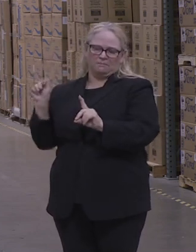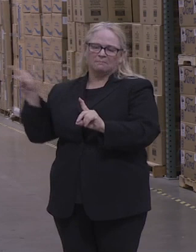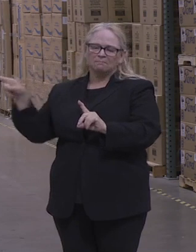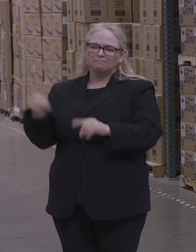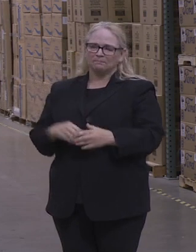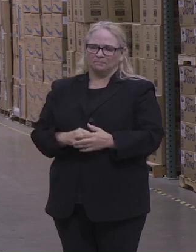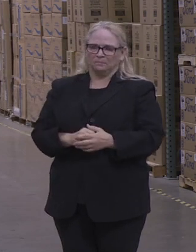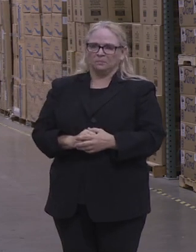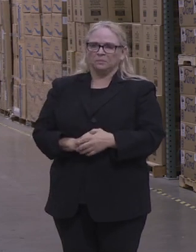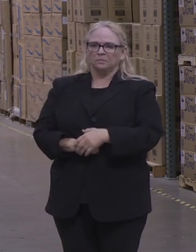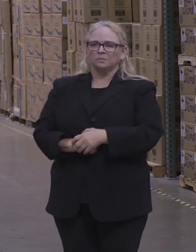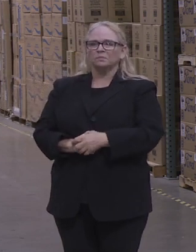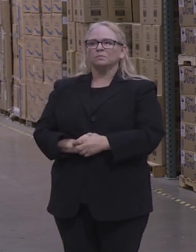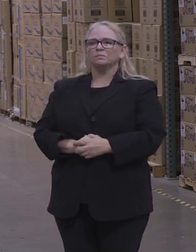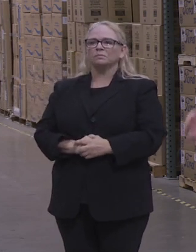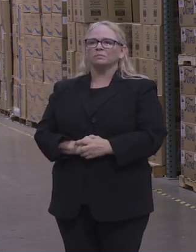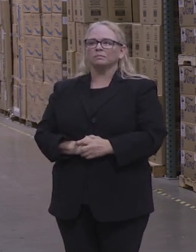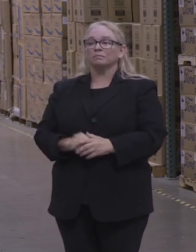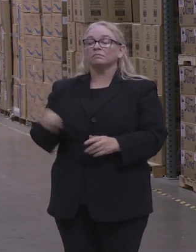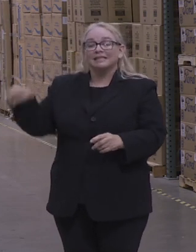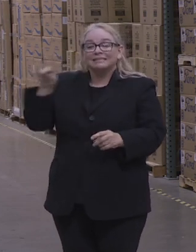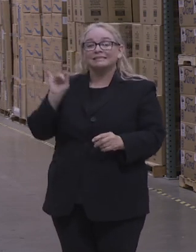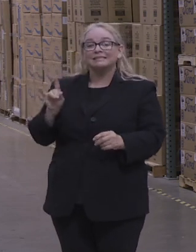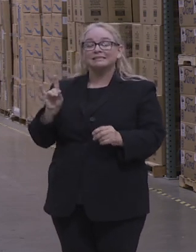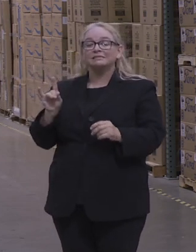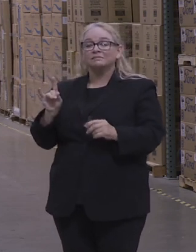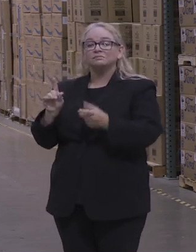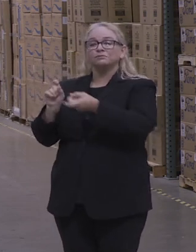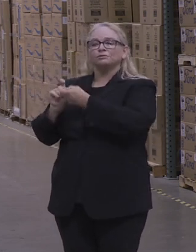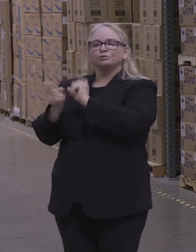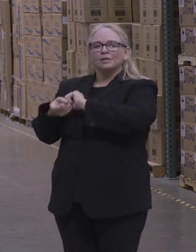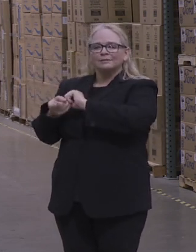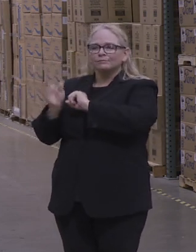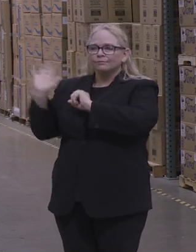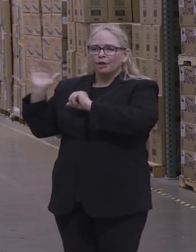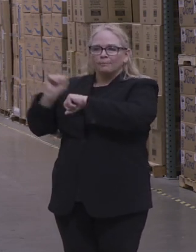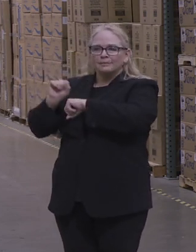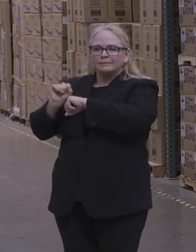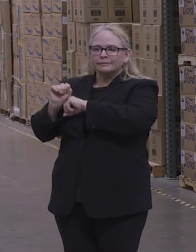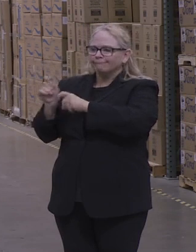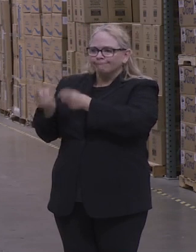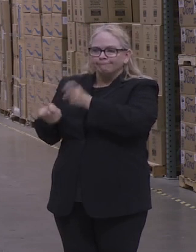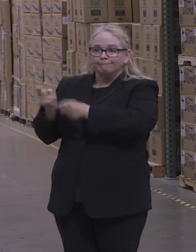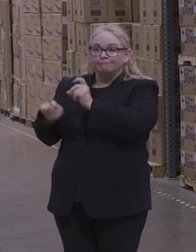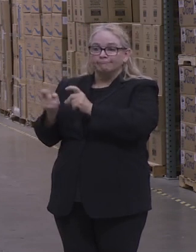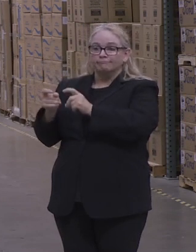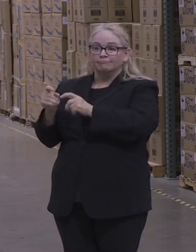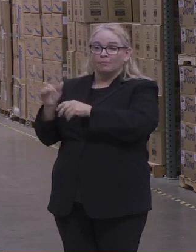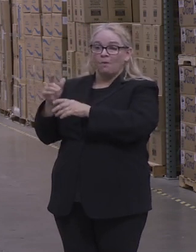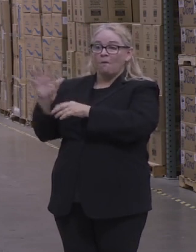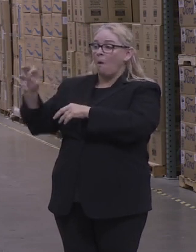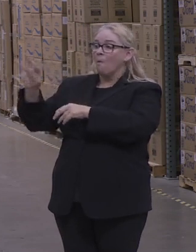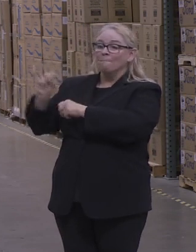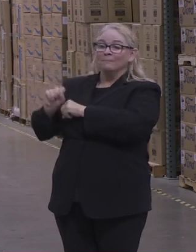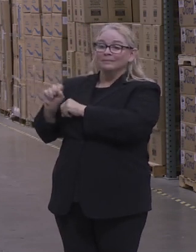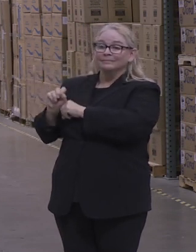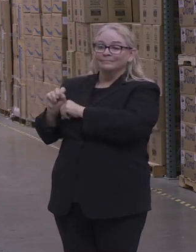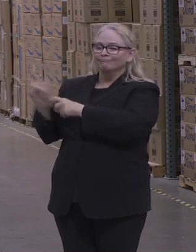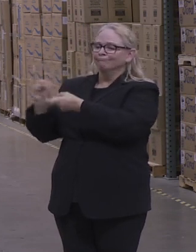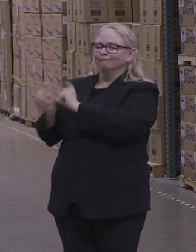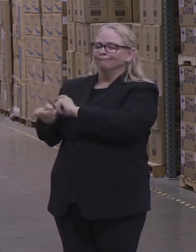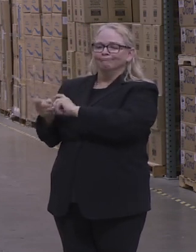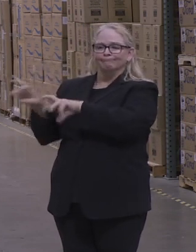display signs for conferences, retooling their assembly lines completely, and making these critical N95 masks at a competitive